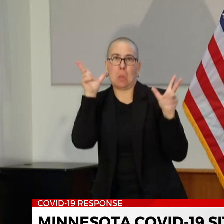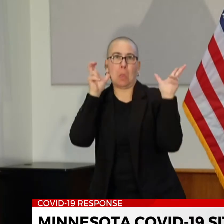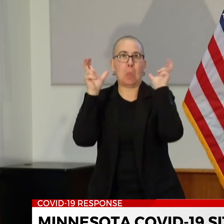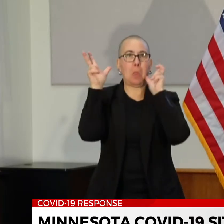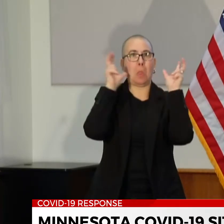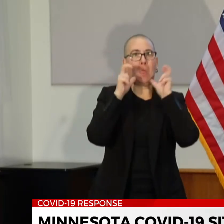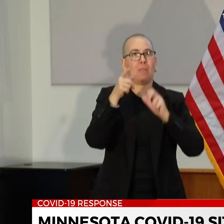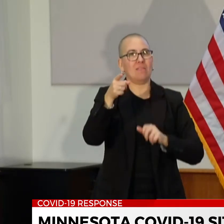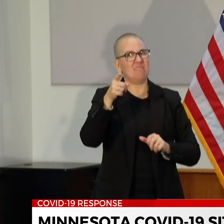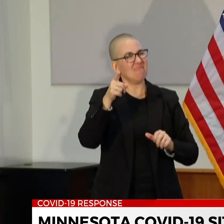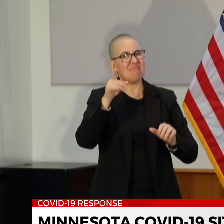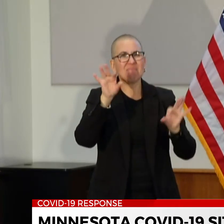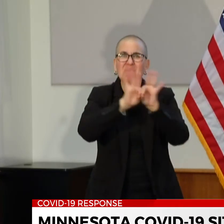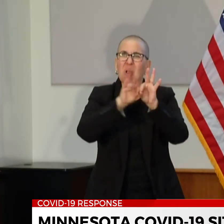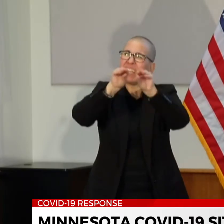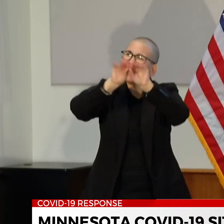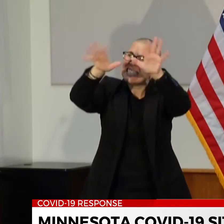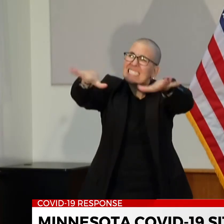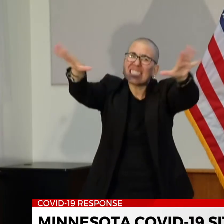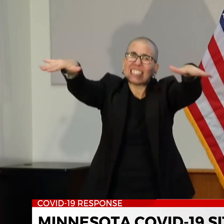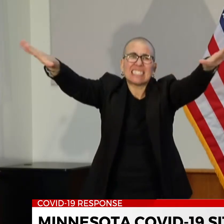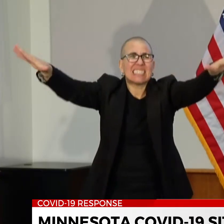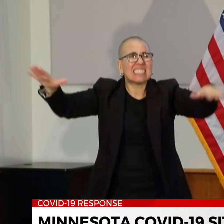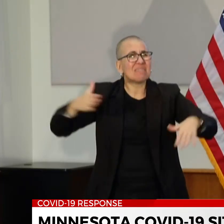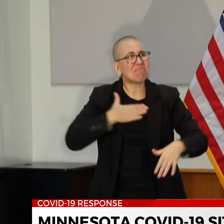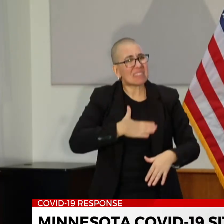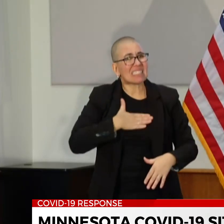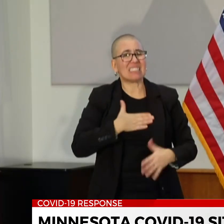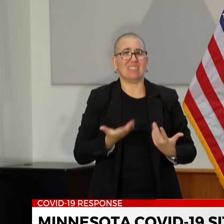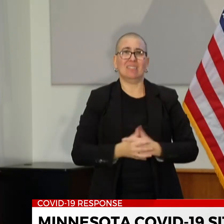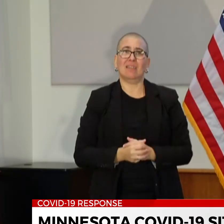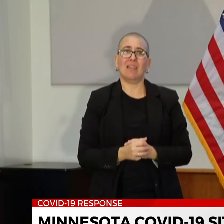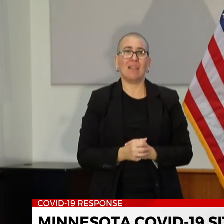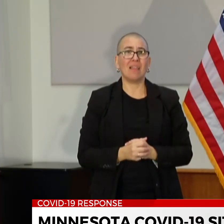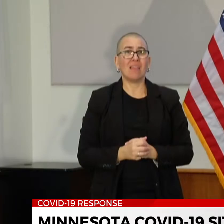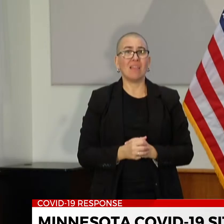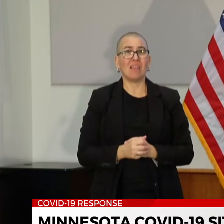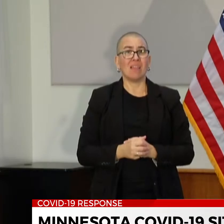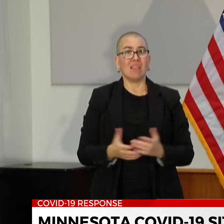on it was part of this too. So it doesn't worry me personally.